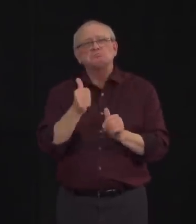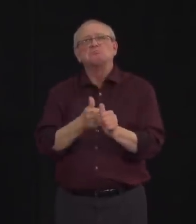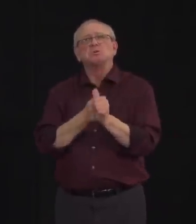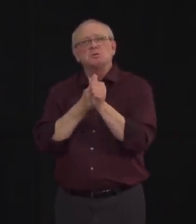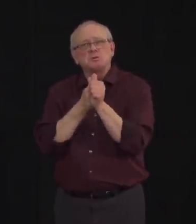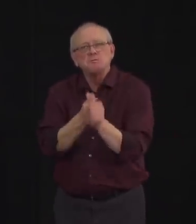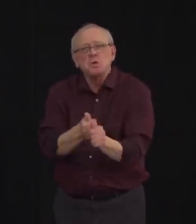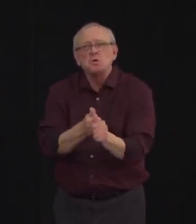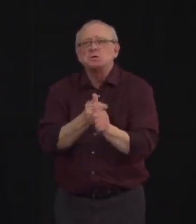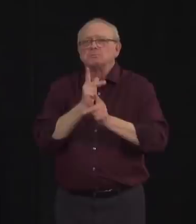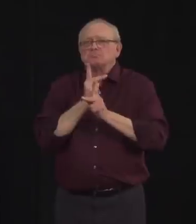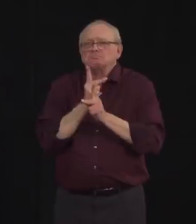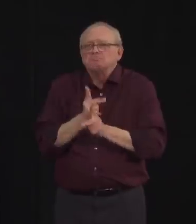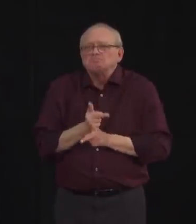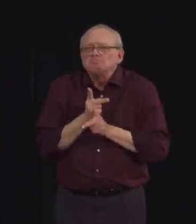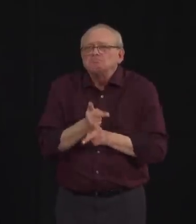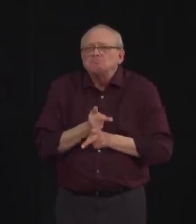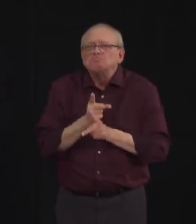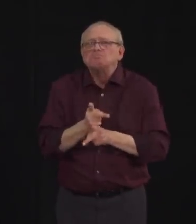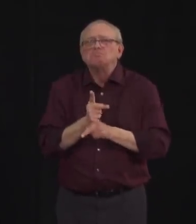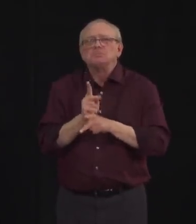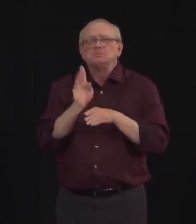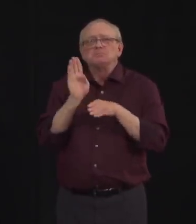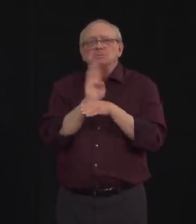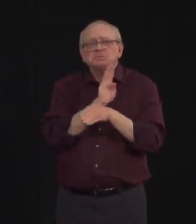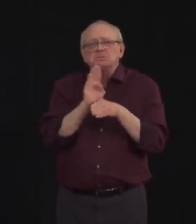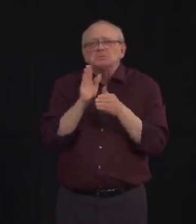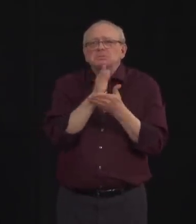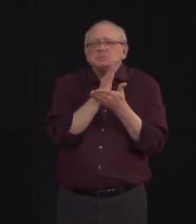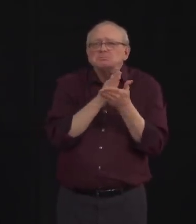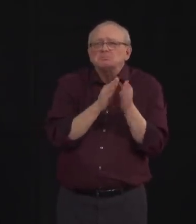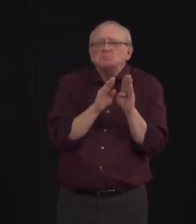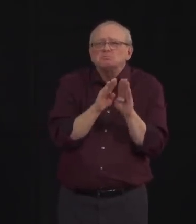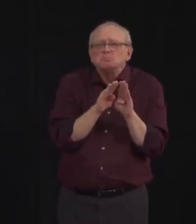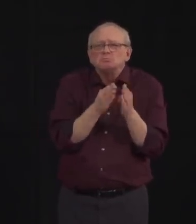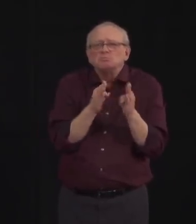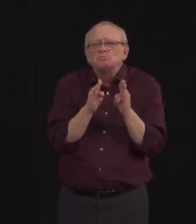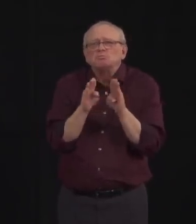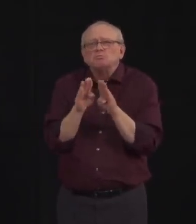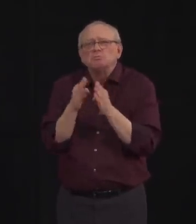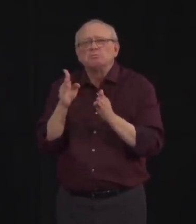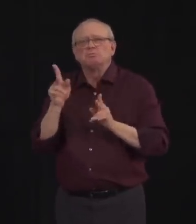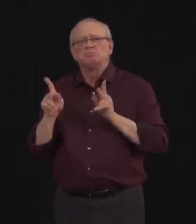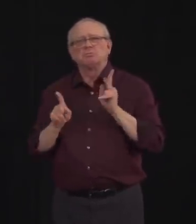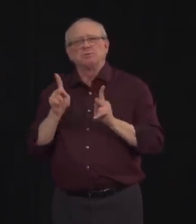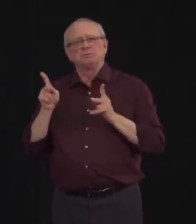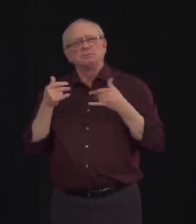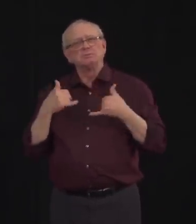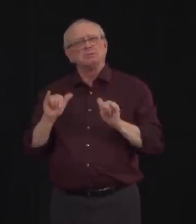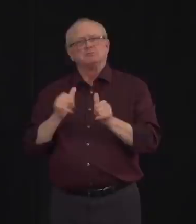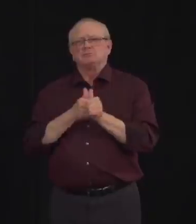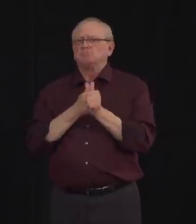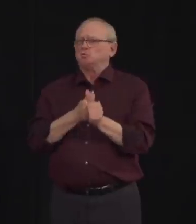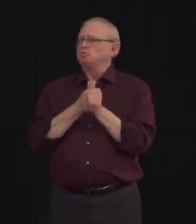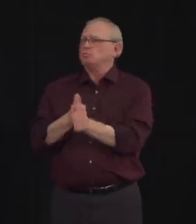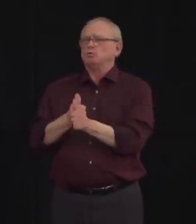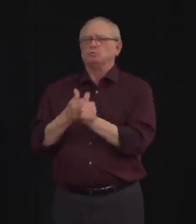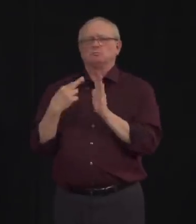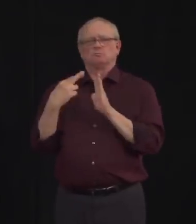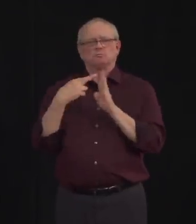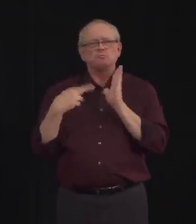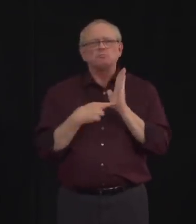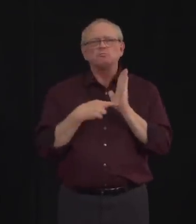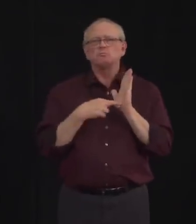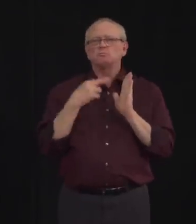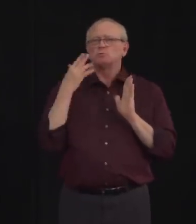have opened and some additional activities have opened, to continue to follow the public health measures to prevent transmission. And also